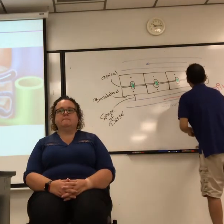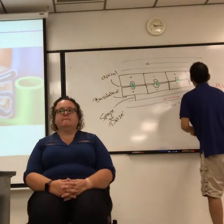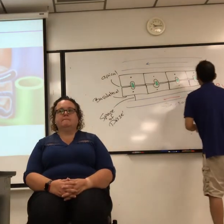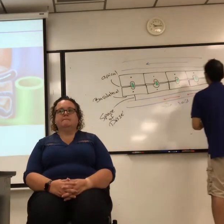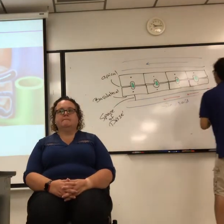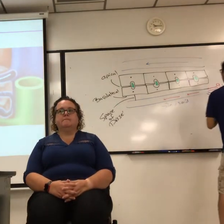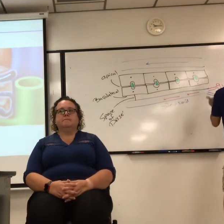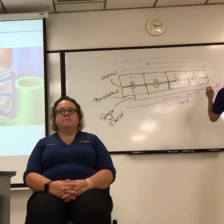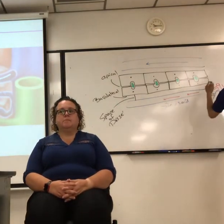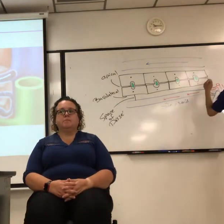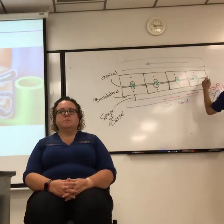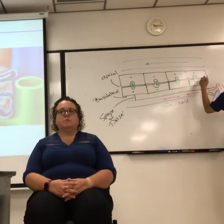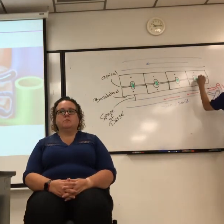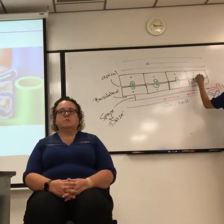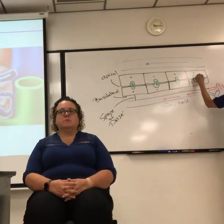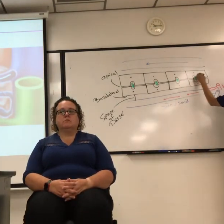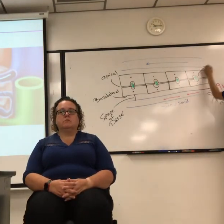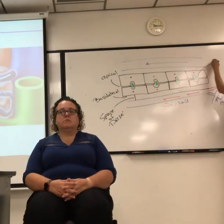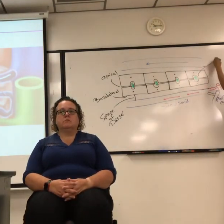That was